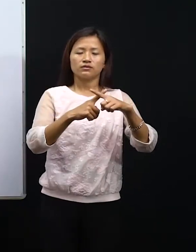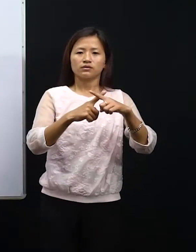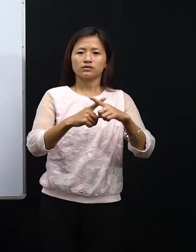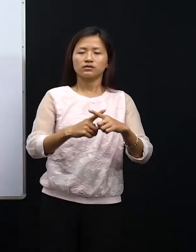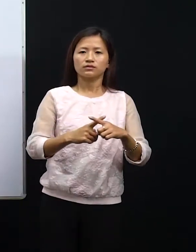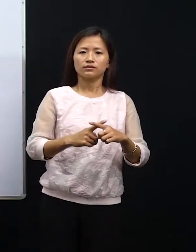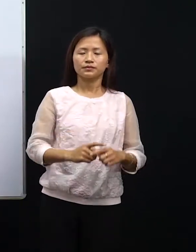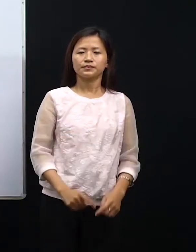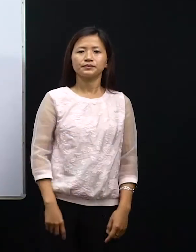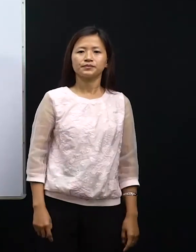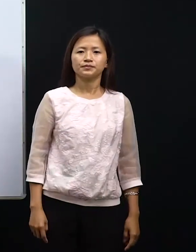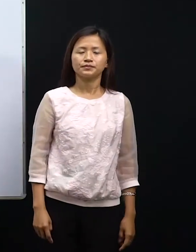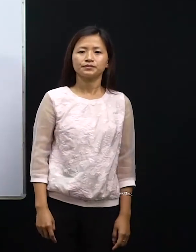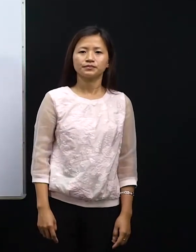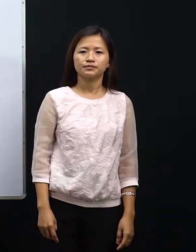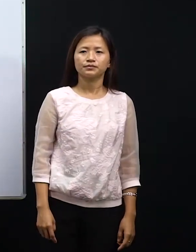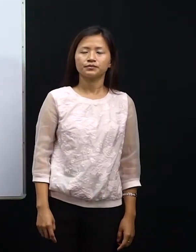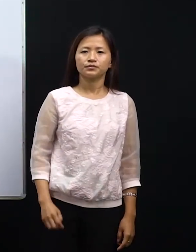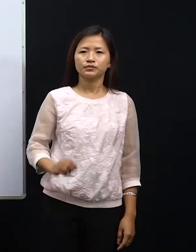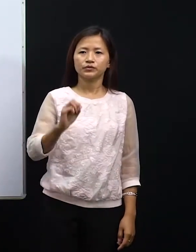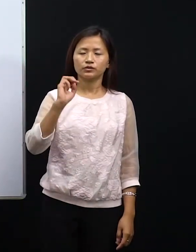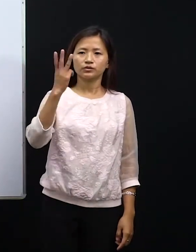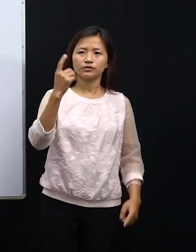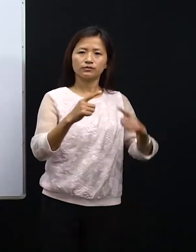plus 3xy. 3 terms, so it is